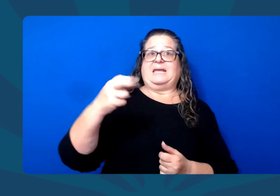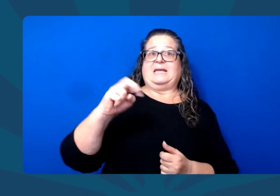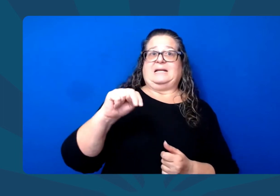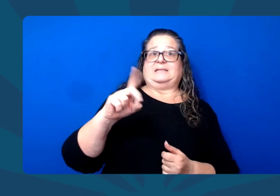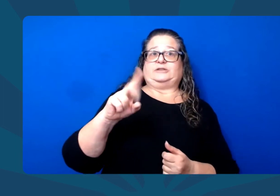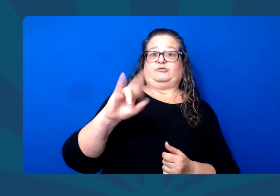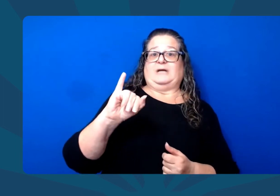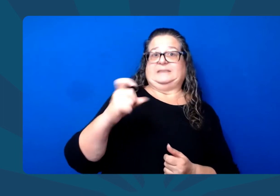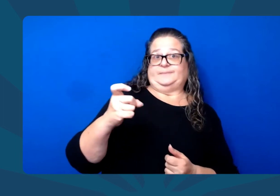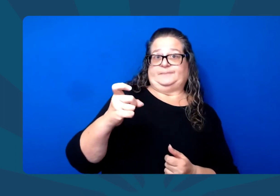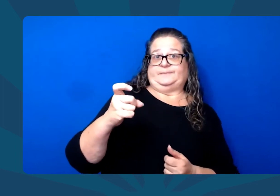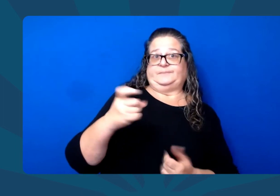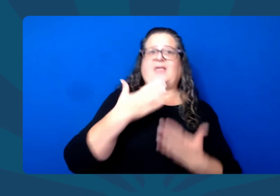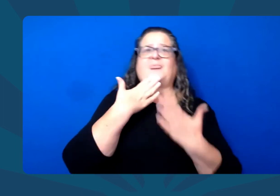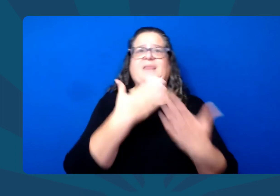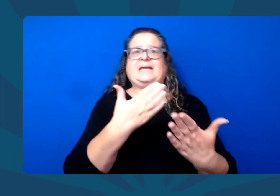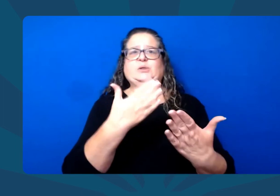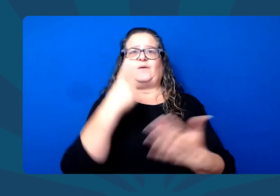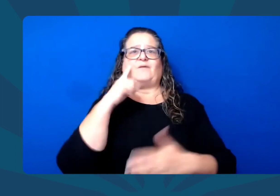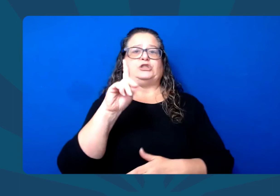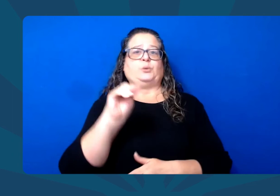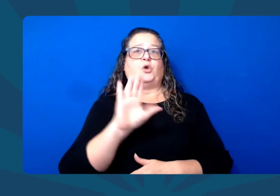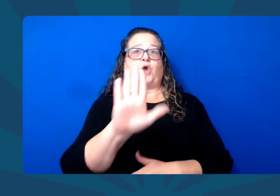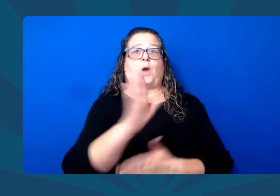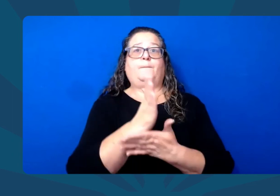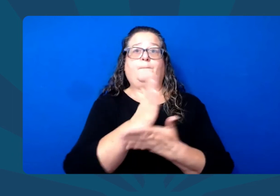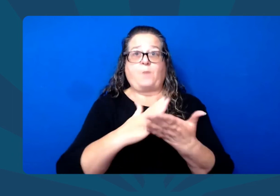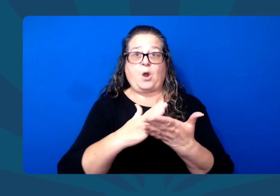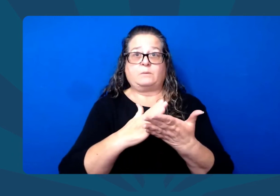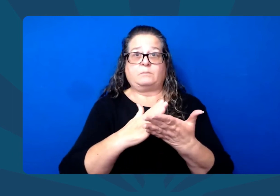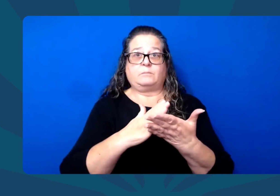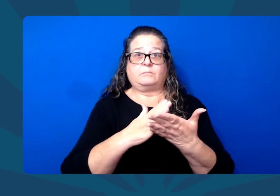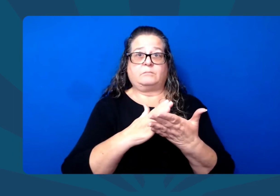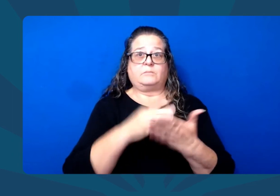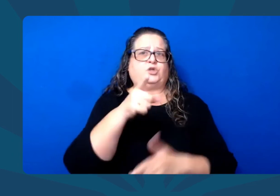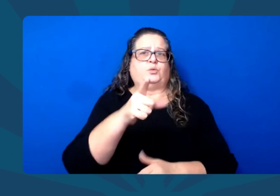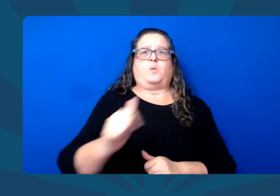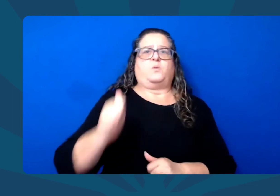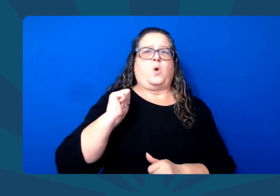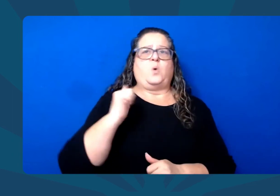Grantham, and Hendricks. And thank you for doing your part.